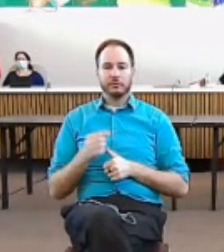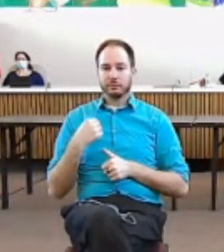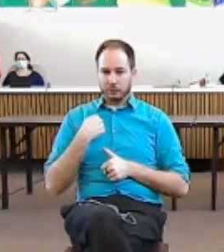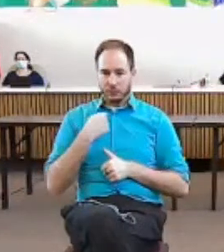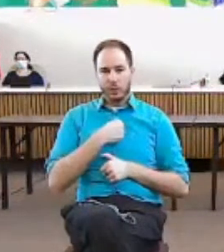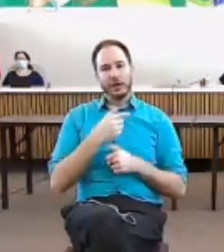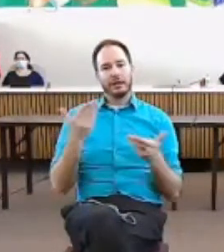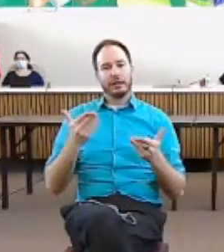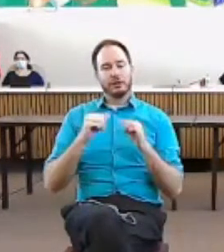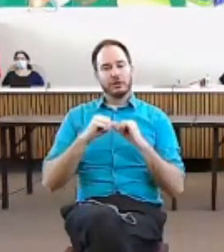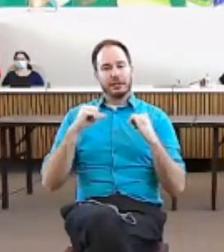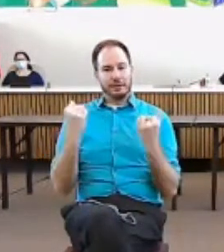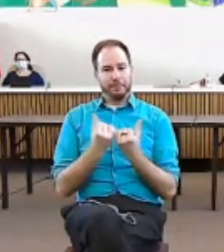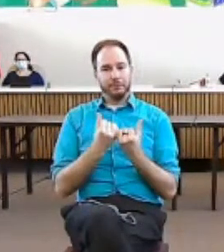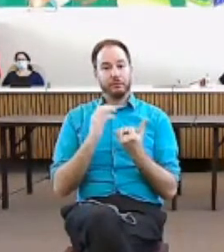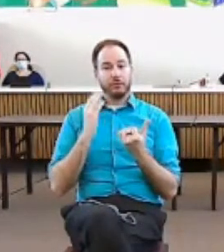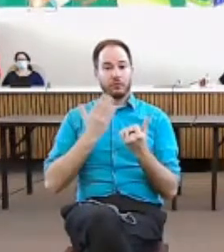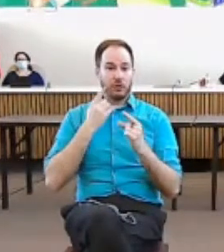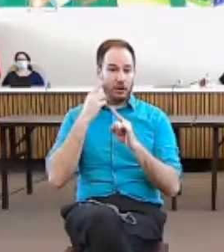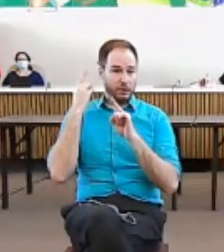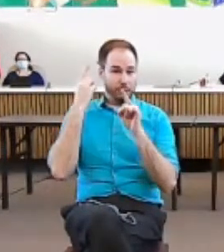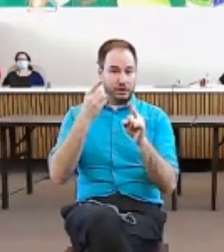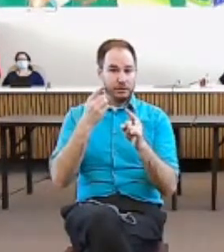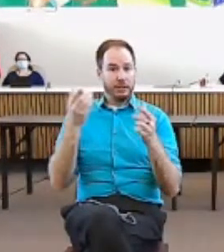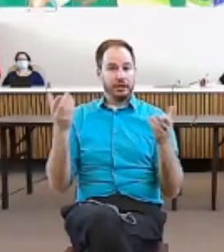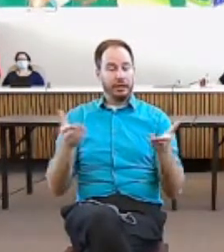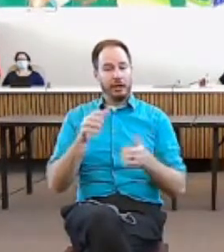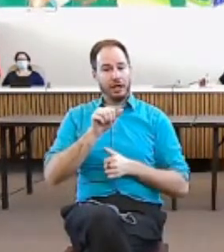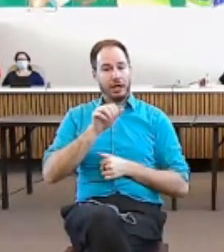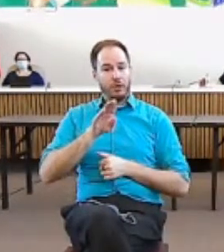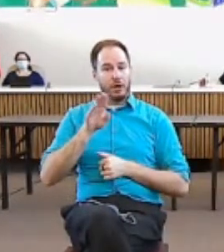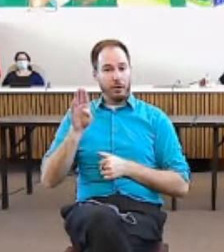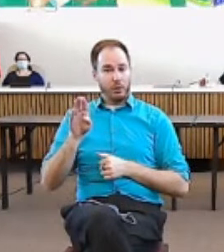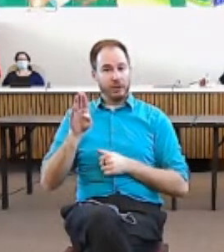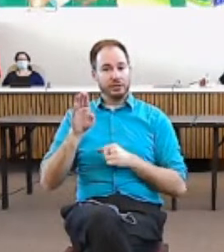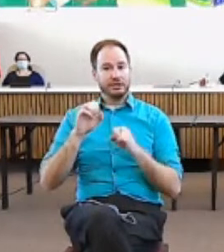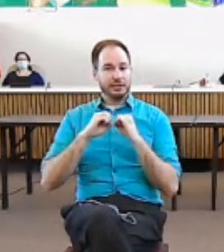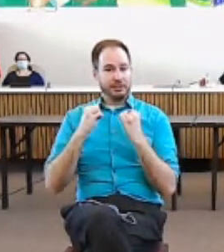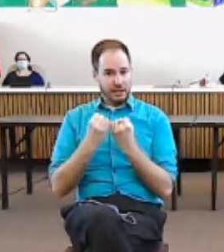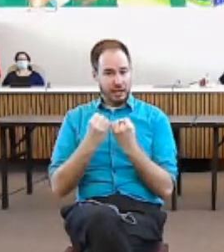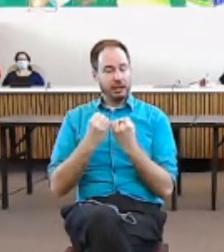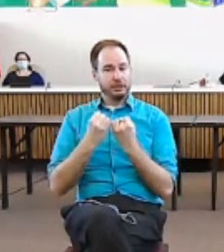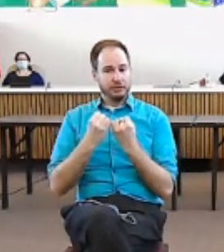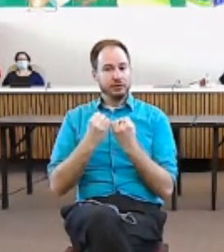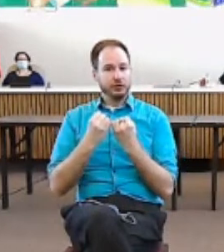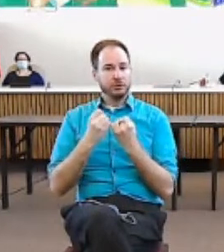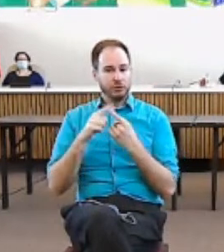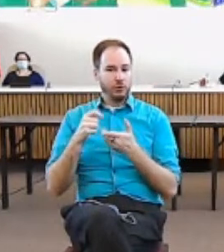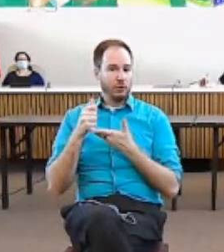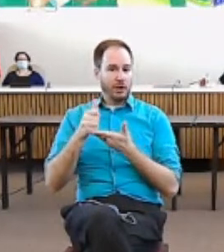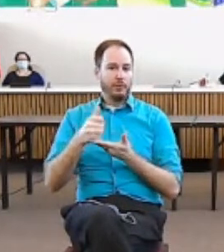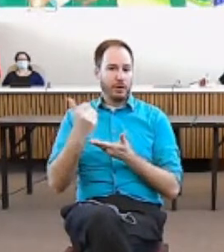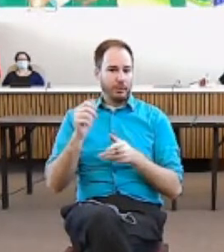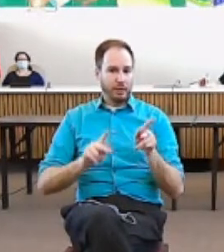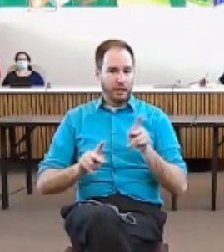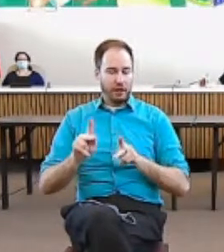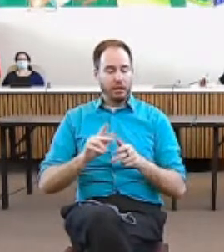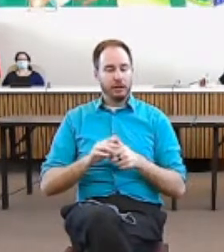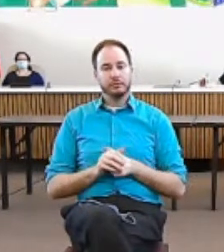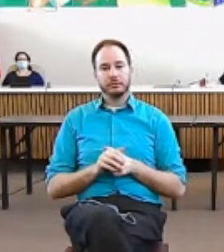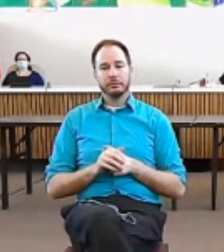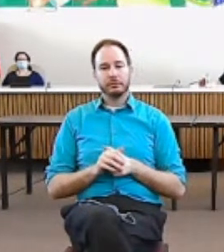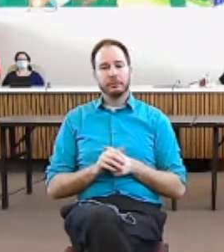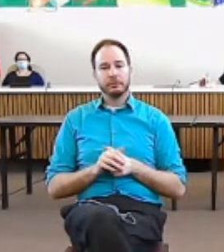a team, and our mission at Antoinette Brown Blackwell Society is to help others. In